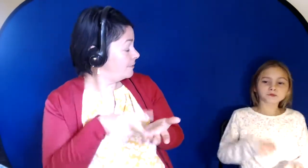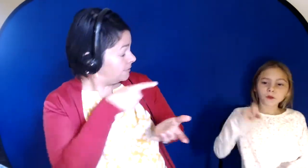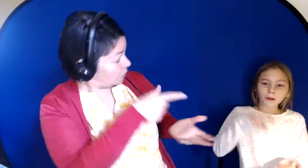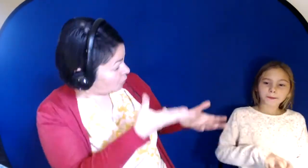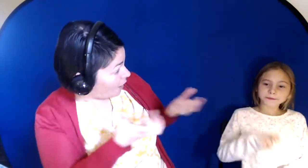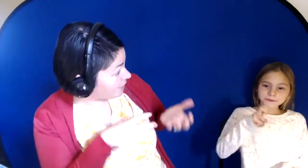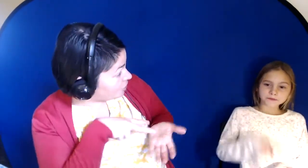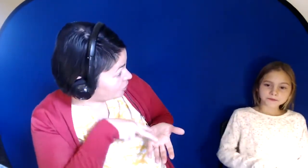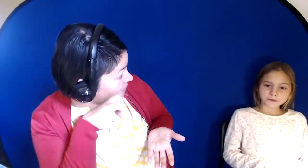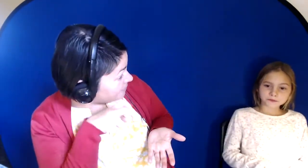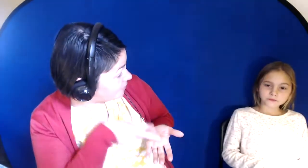You want, jump.